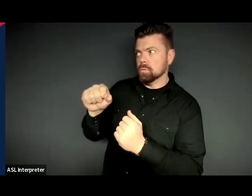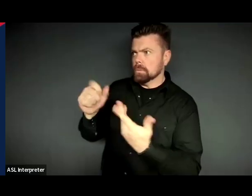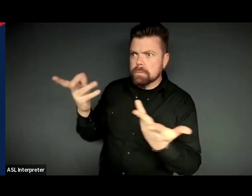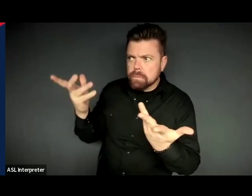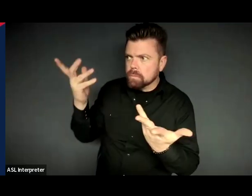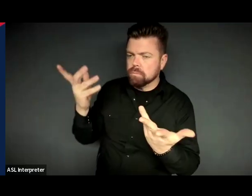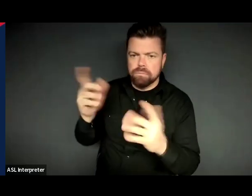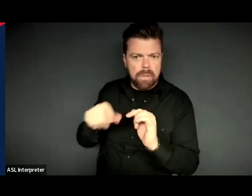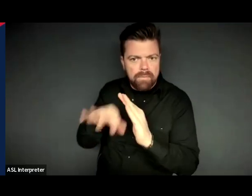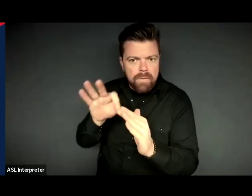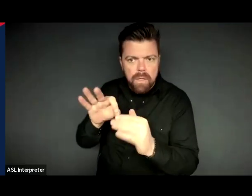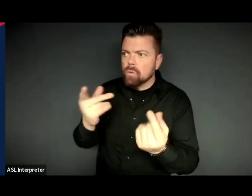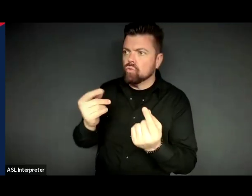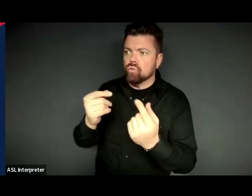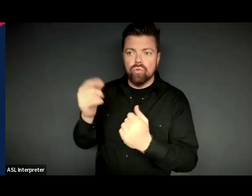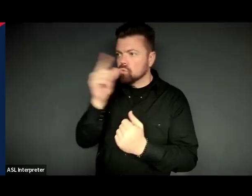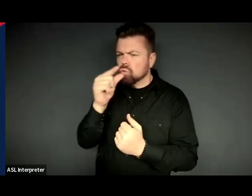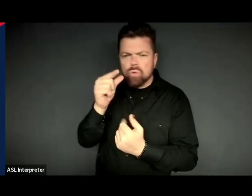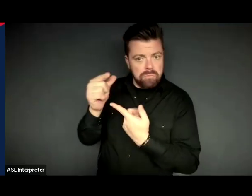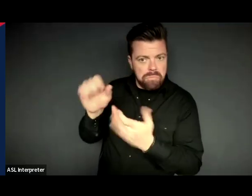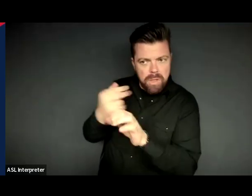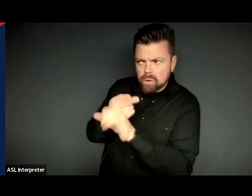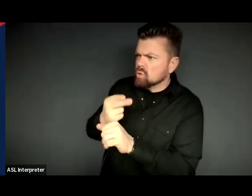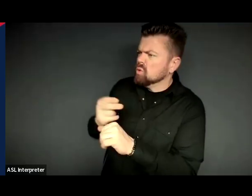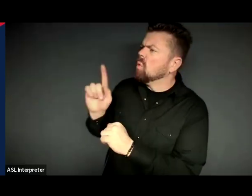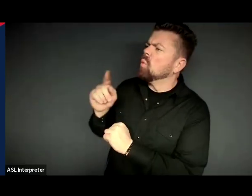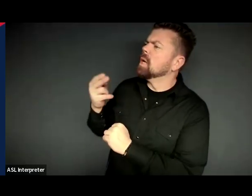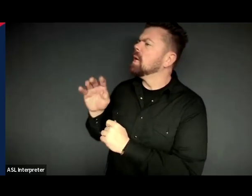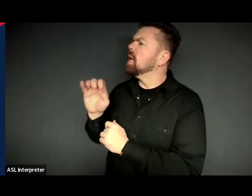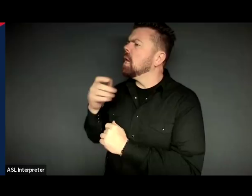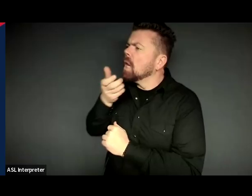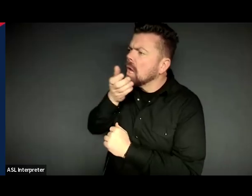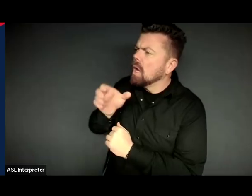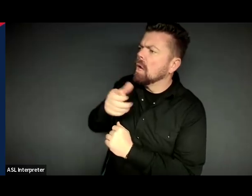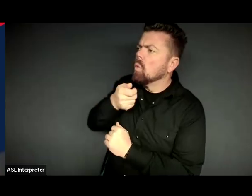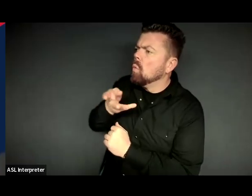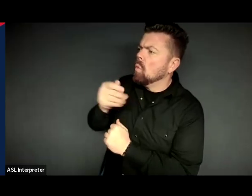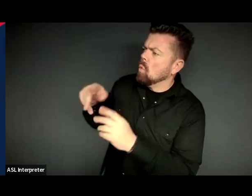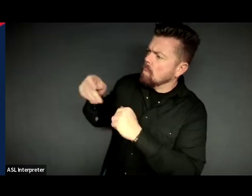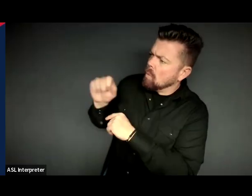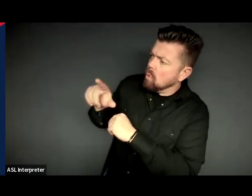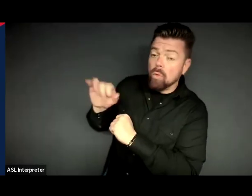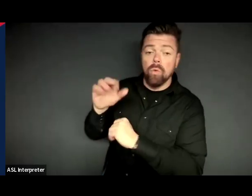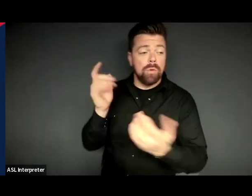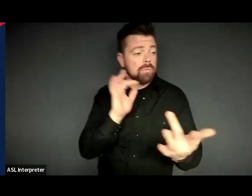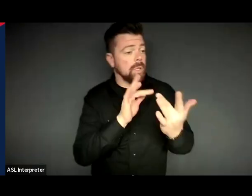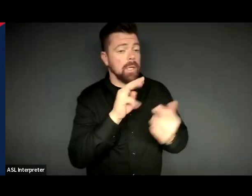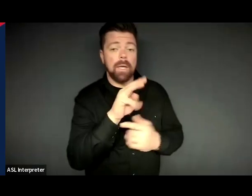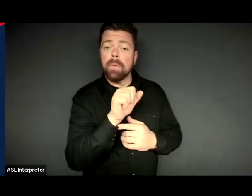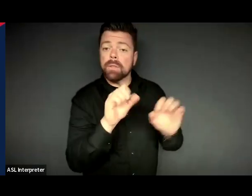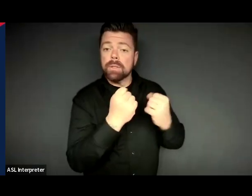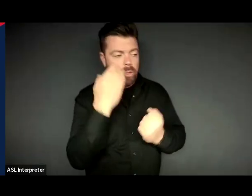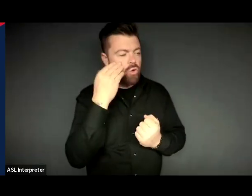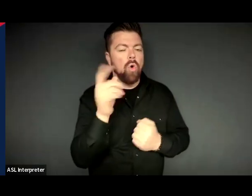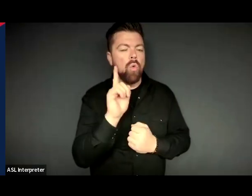me. You can't find one, call the MS Society because they know where all those heated pools are. Um, what if